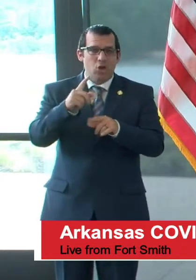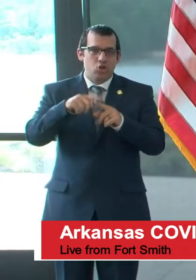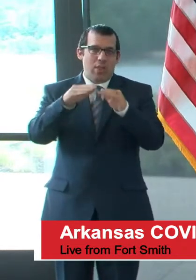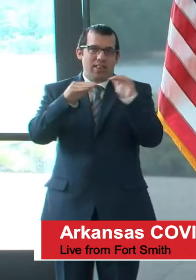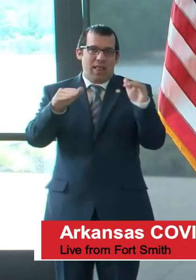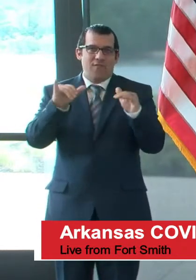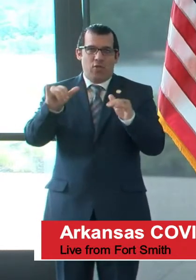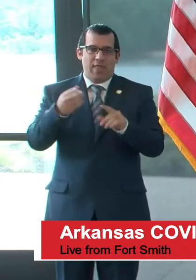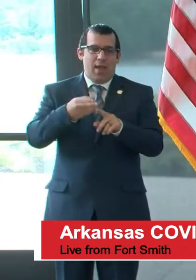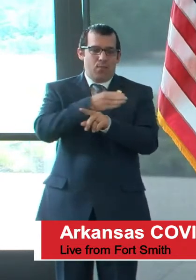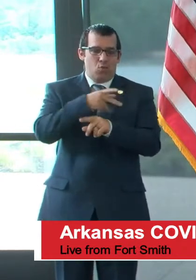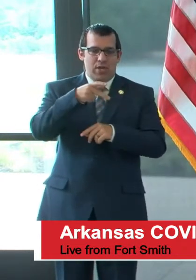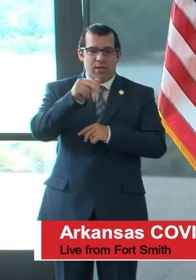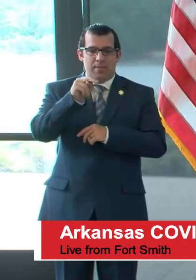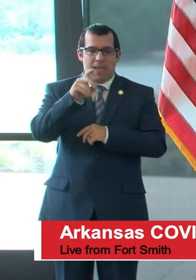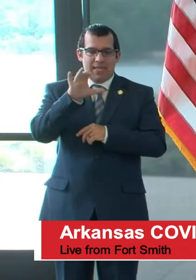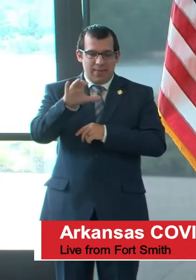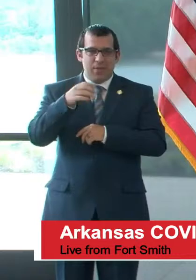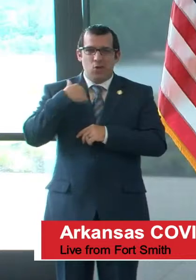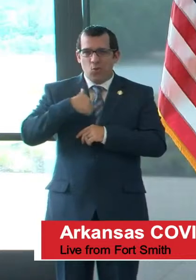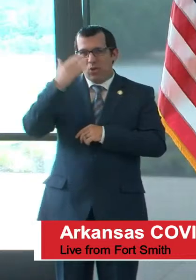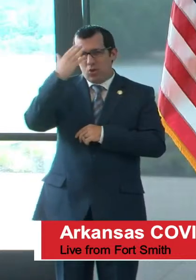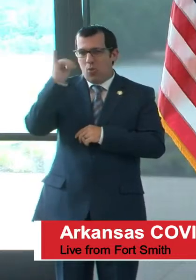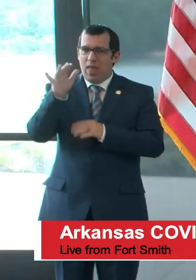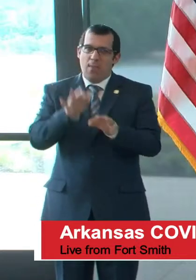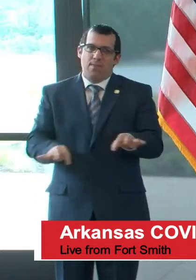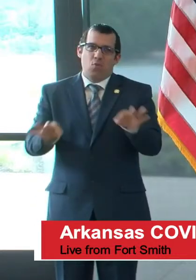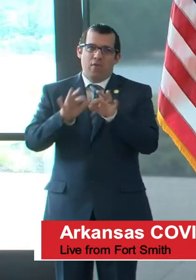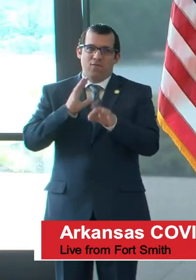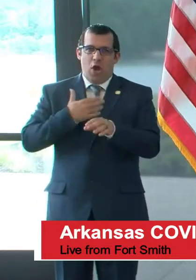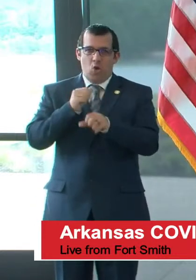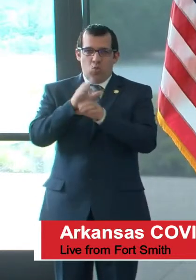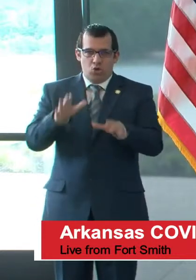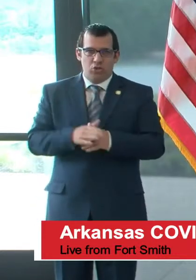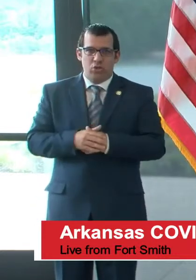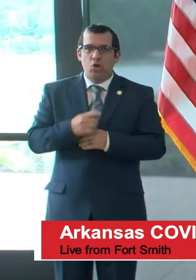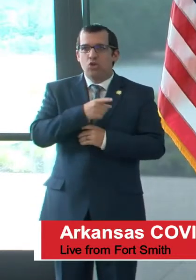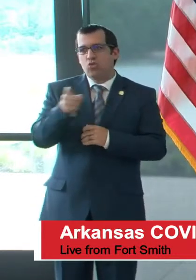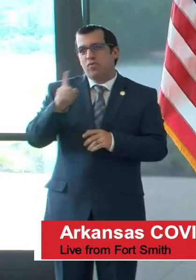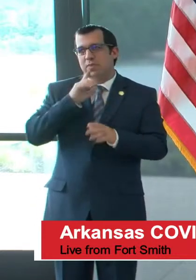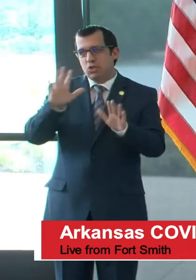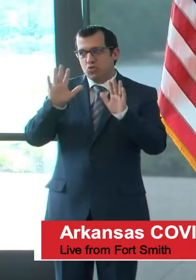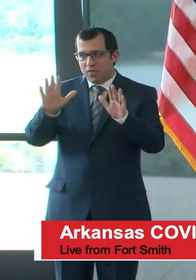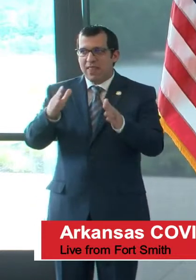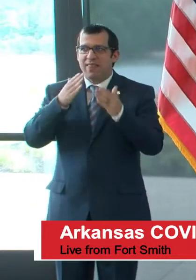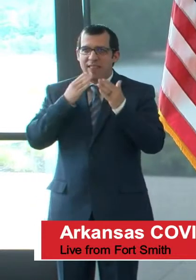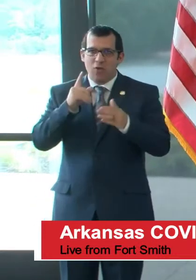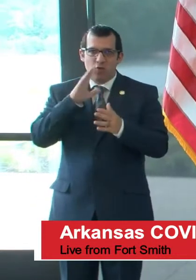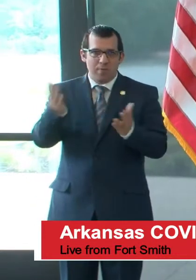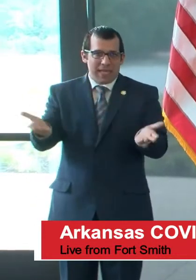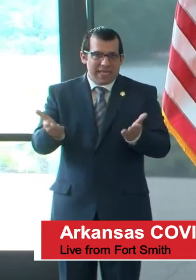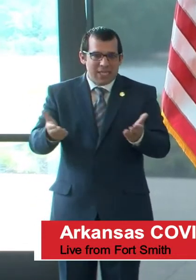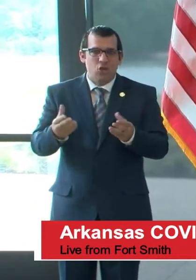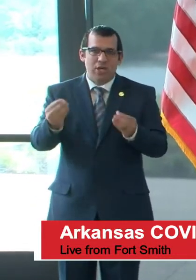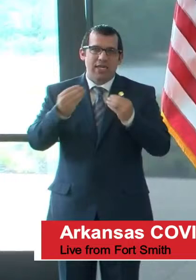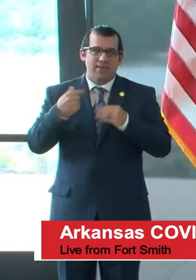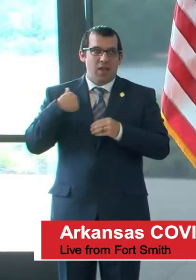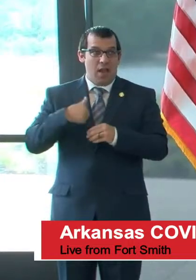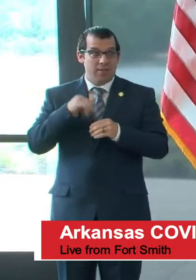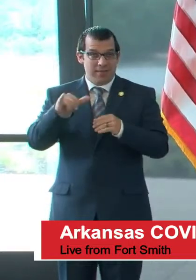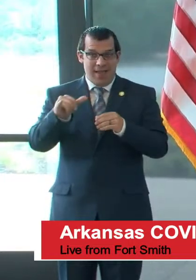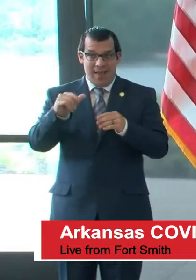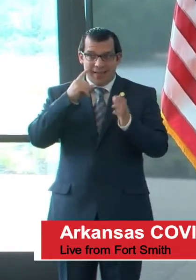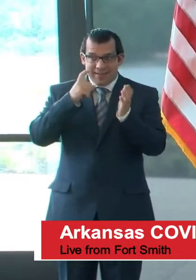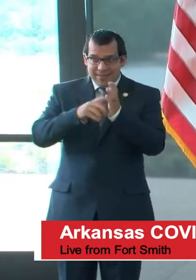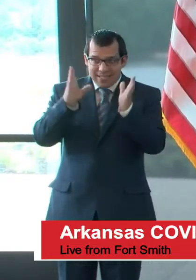back to the level it was pre-pandemic, because we know how important that is for our workers. You all have been terrific. Thank you for being here and giving us the